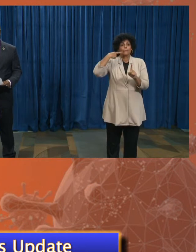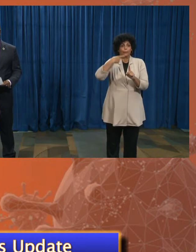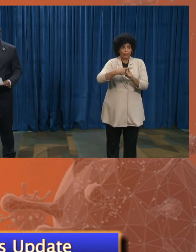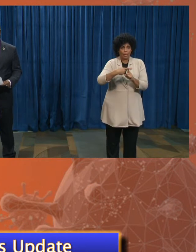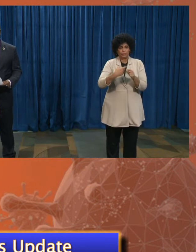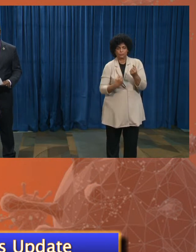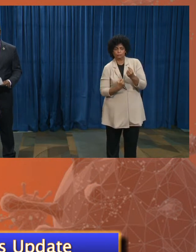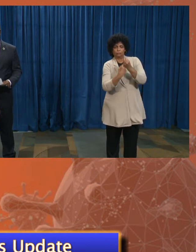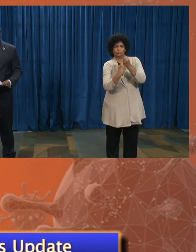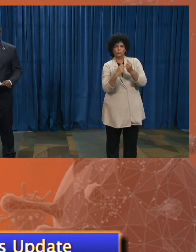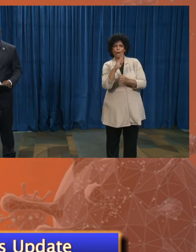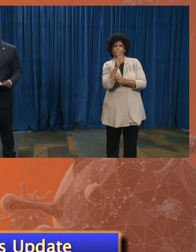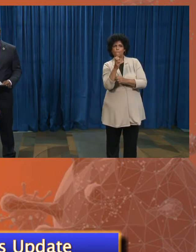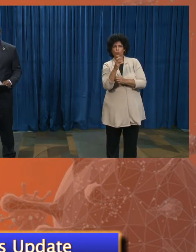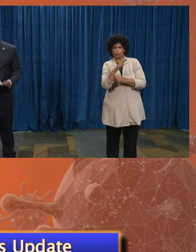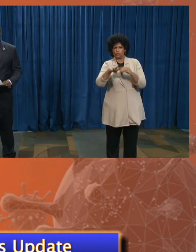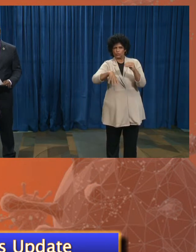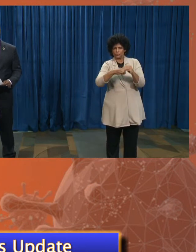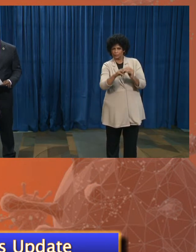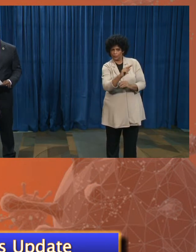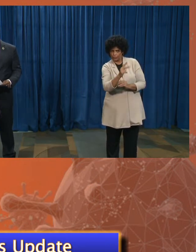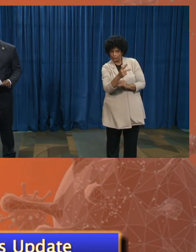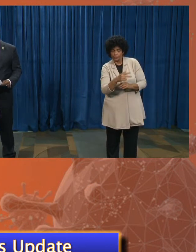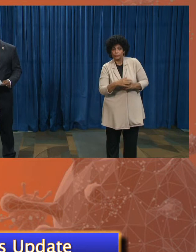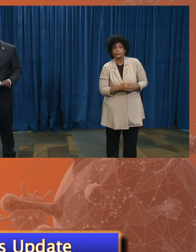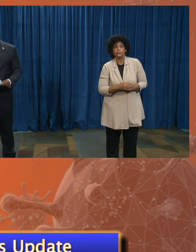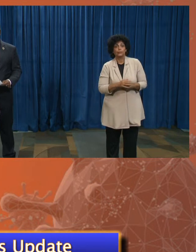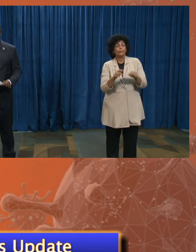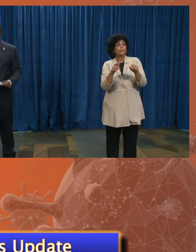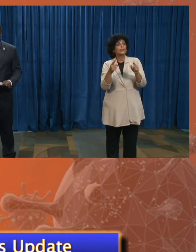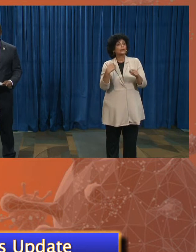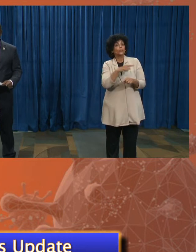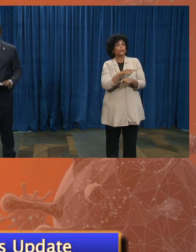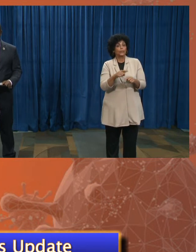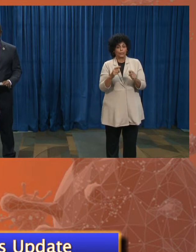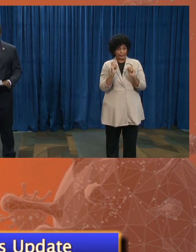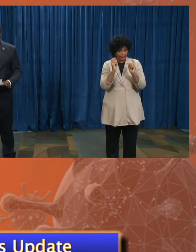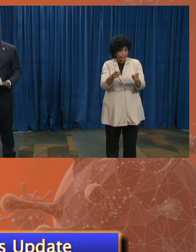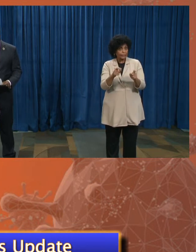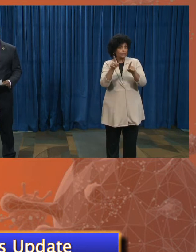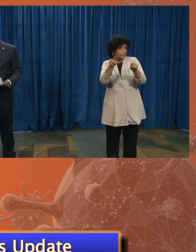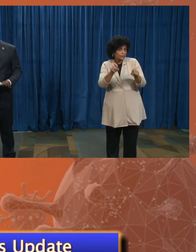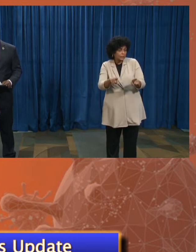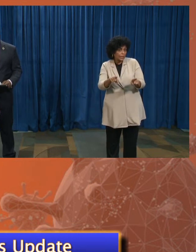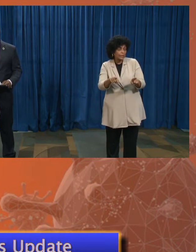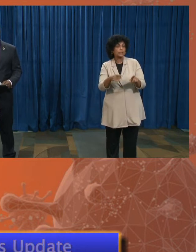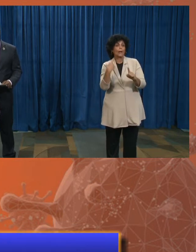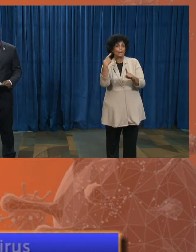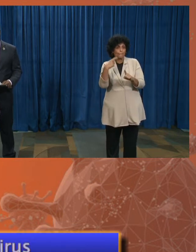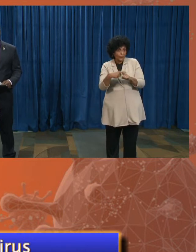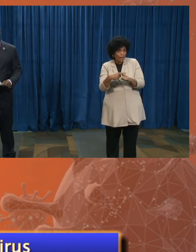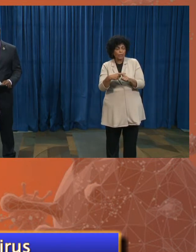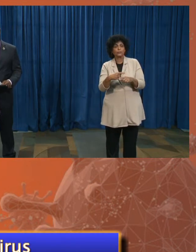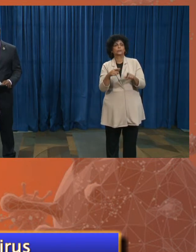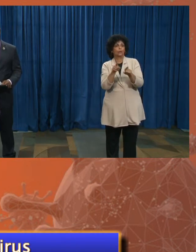with testing, Orange County Health Services also provides free COVID-19 vaccinations at Barnett